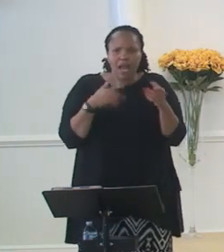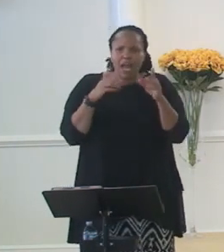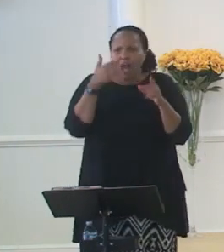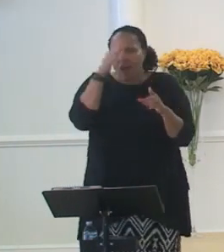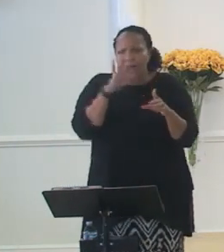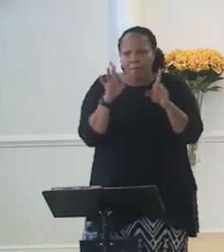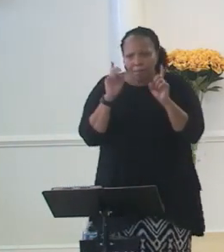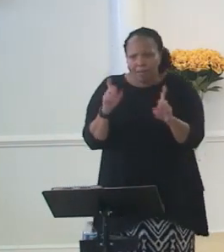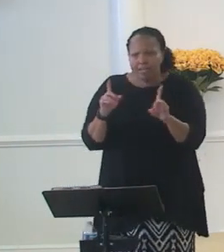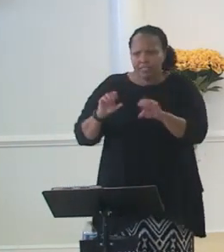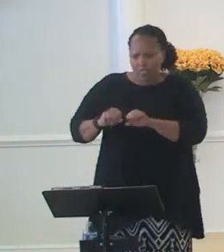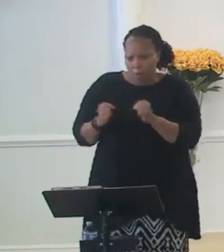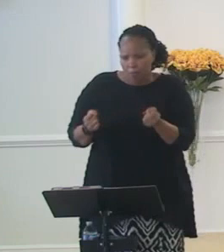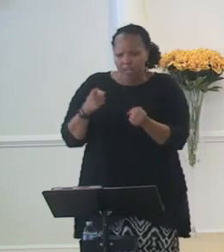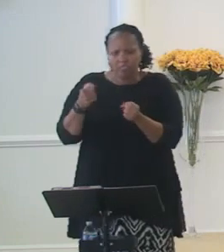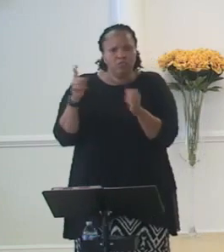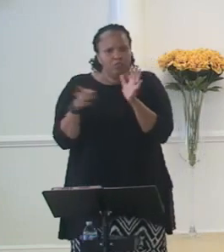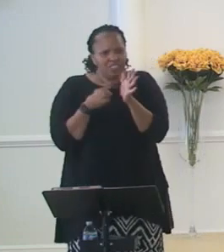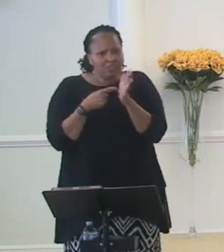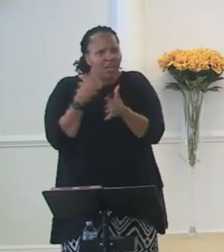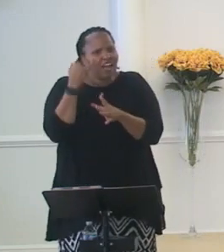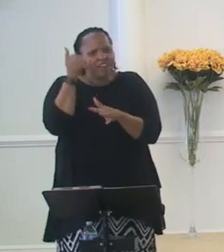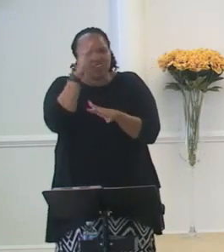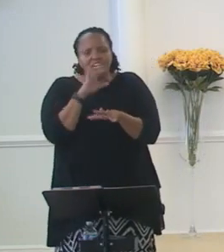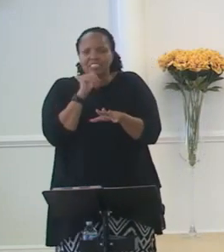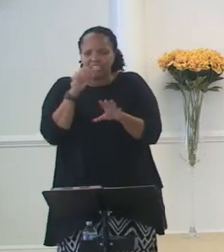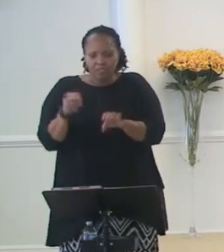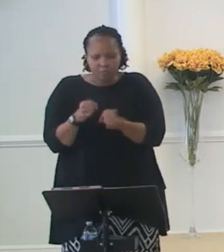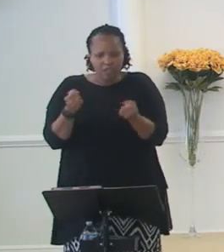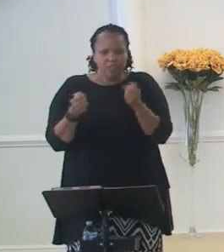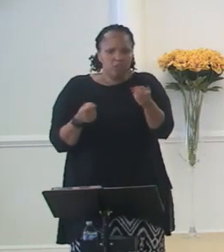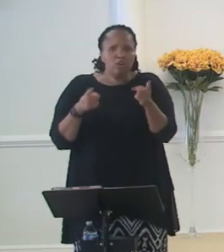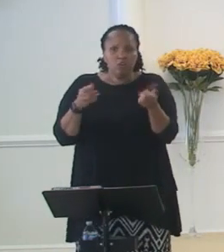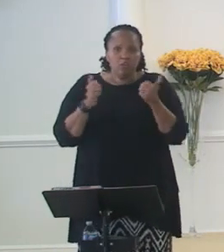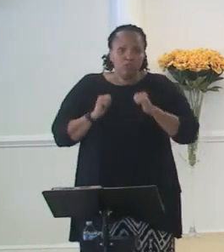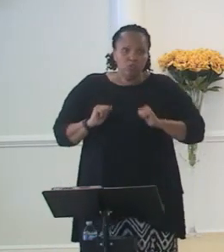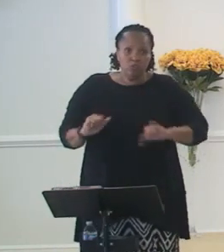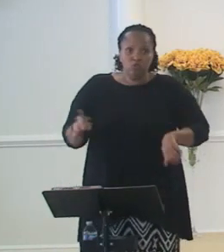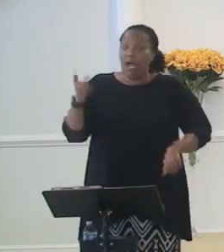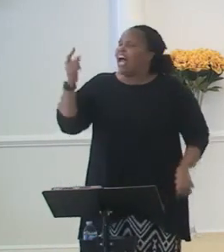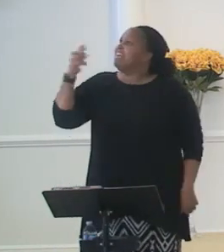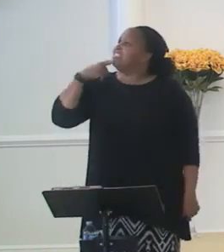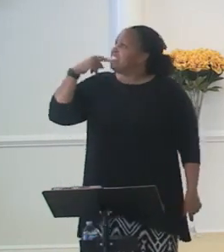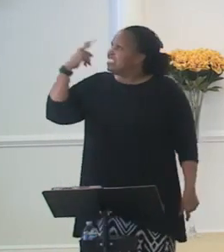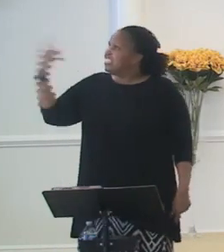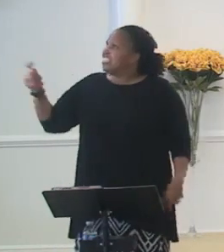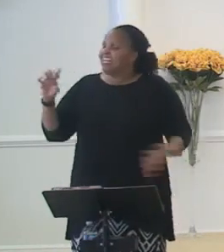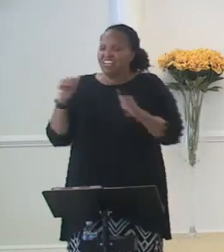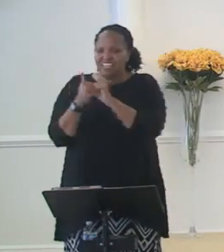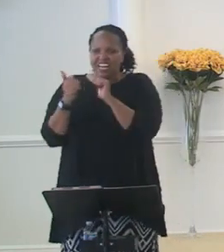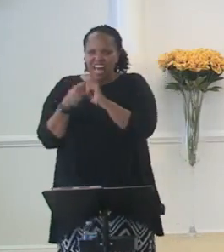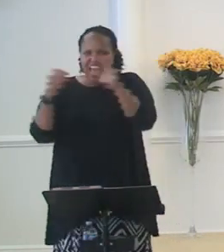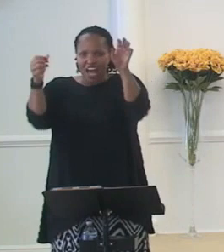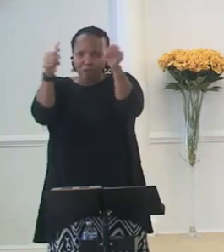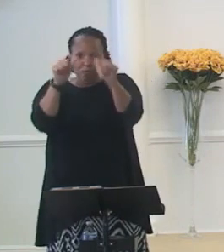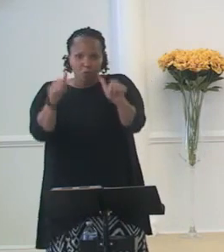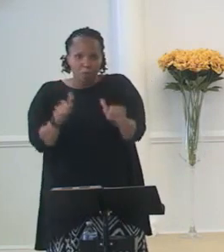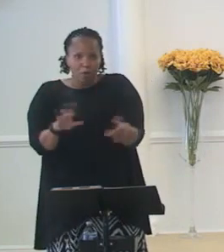you, because if I don't break you, then you will try to tell me how to mold